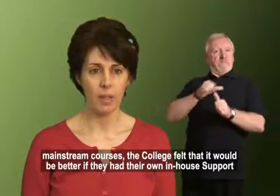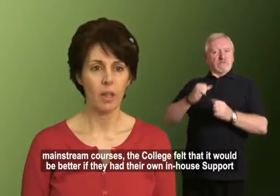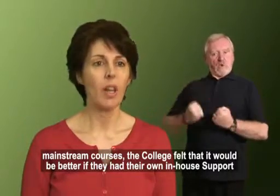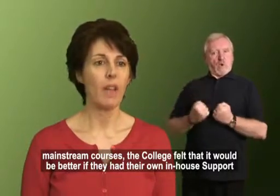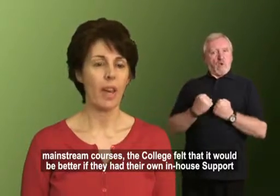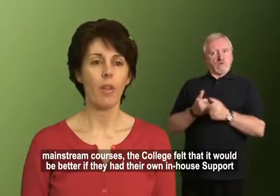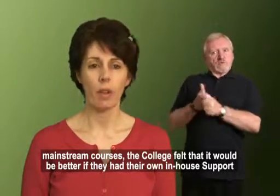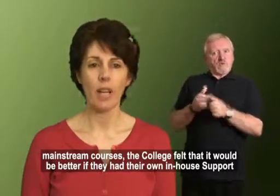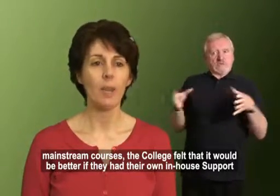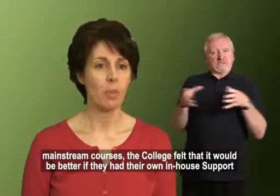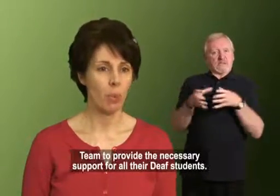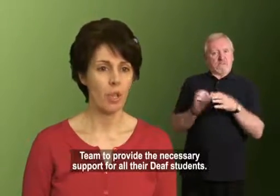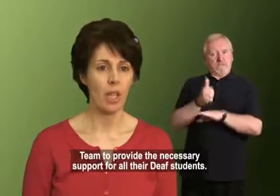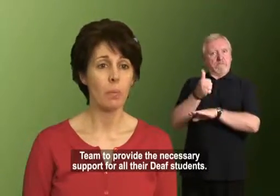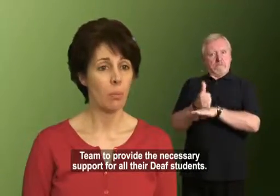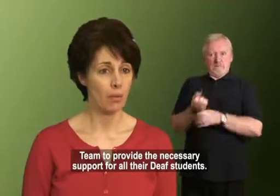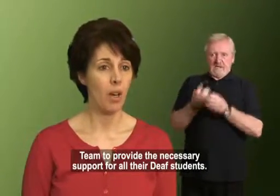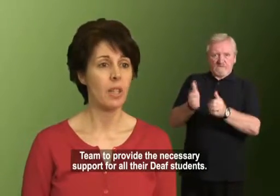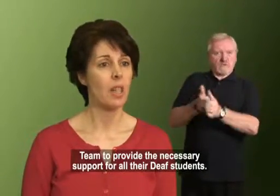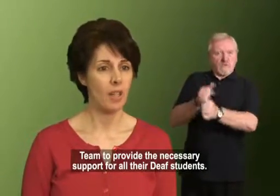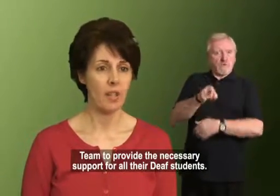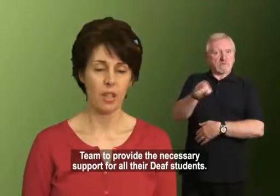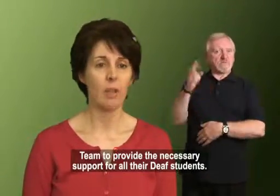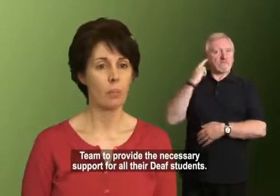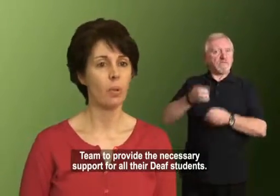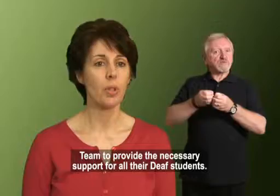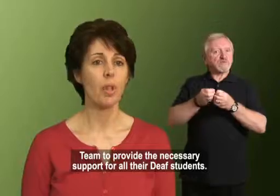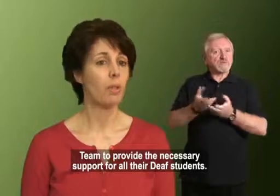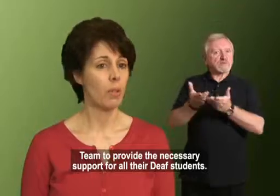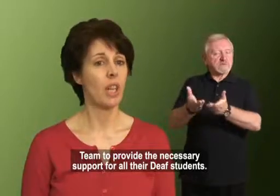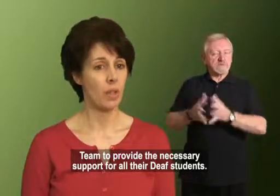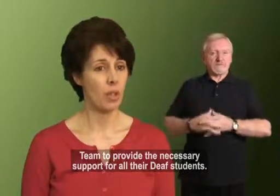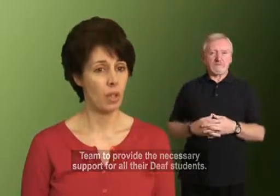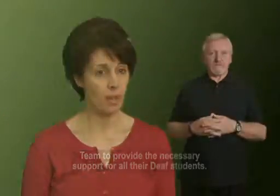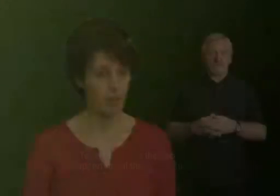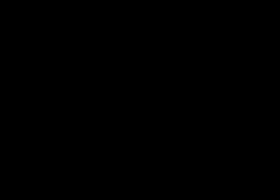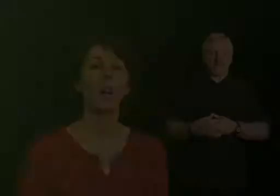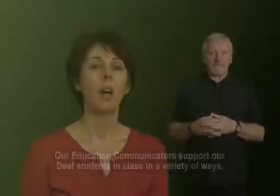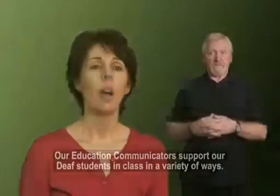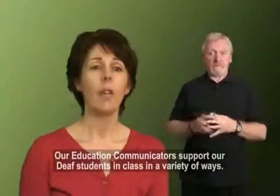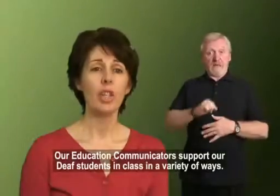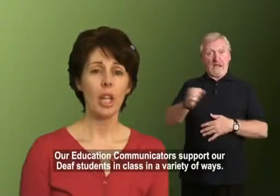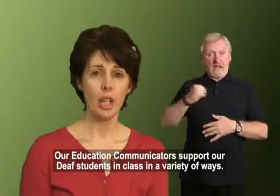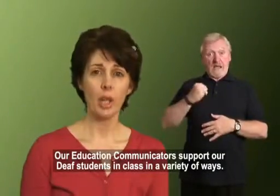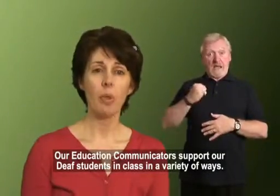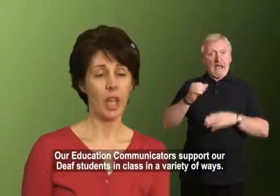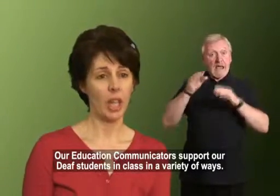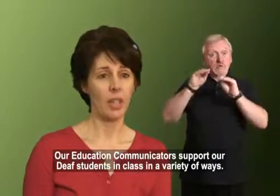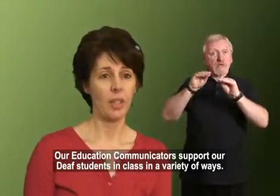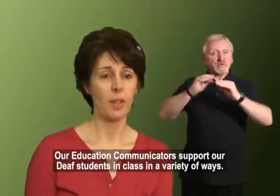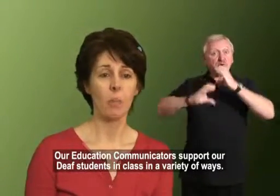would be better if they had their own in-house support team to provide the necessary support for all their deaf students. Our